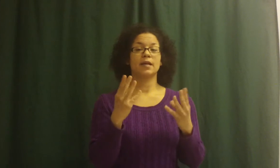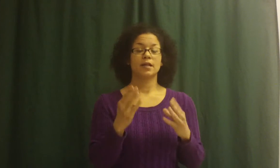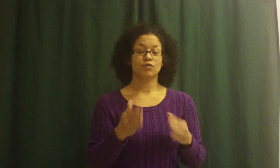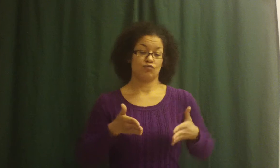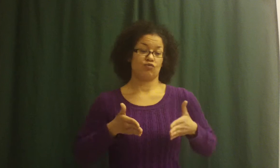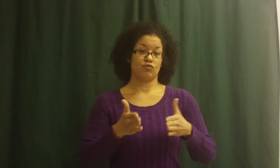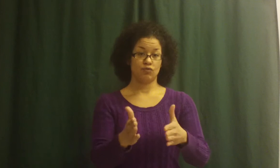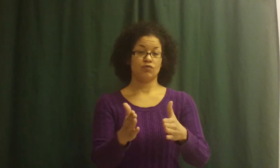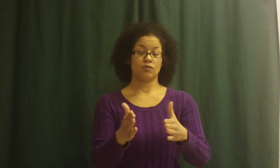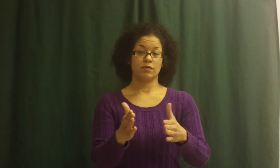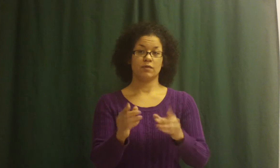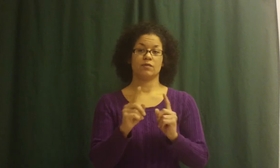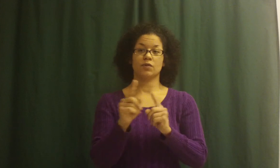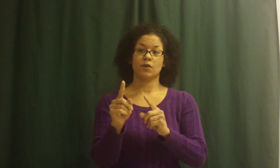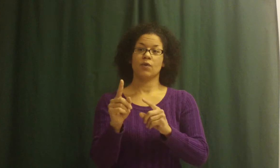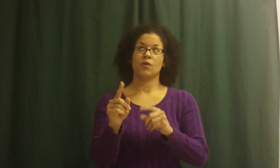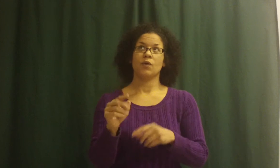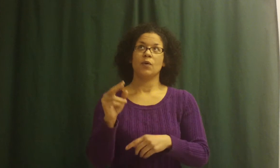these streets would make a triangle.